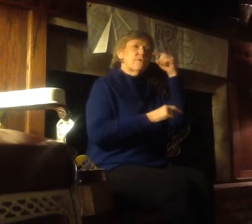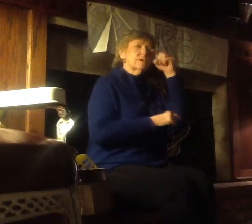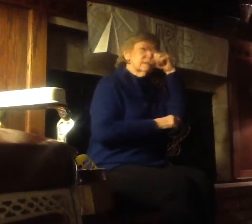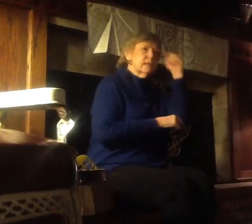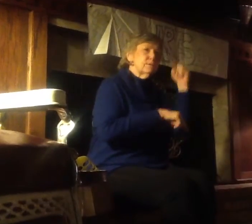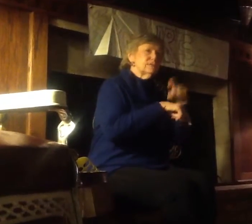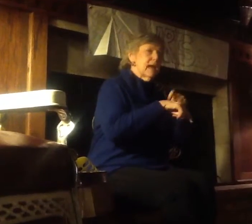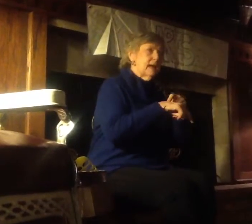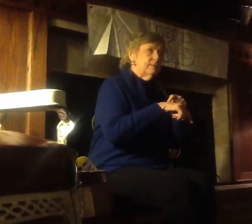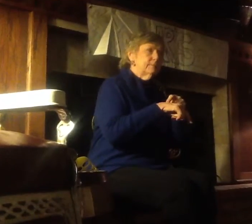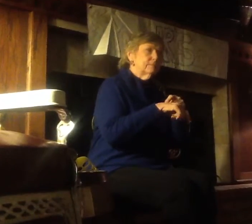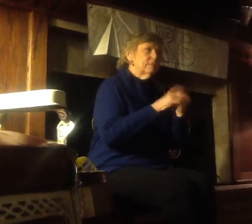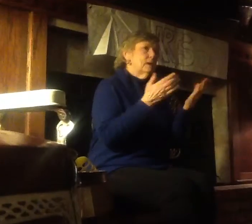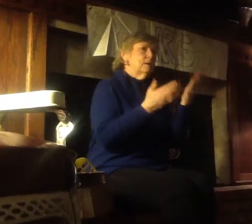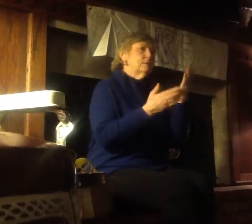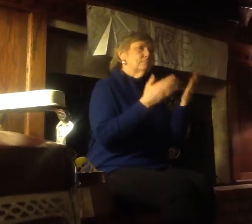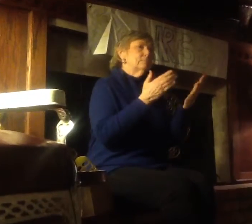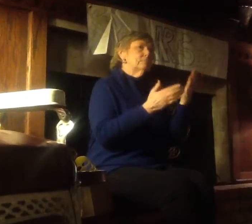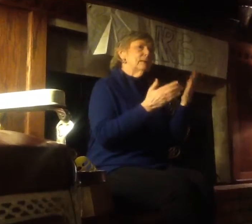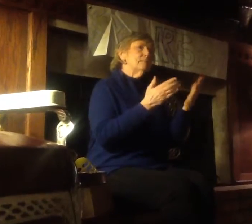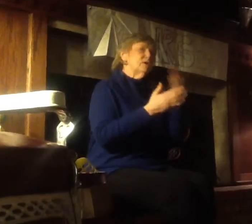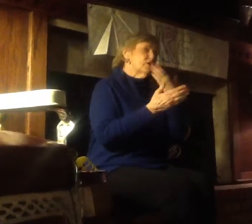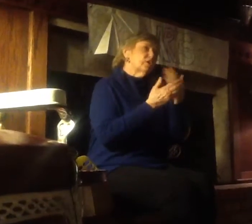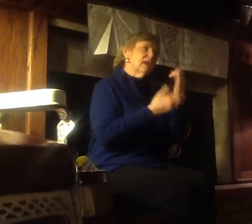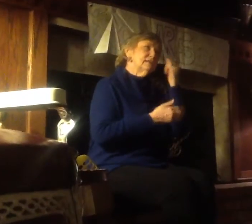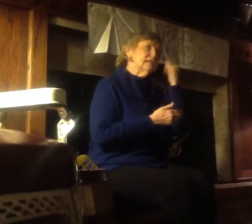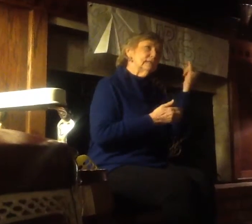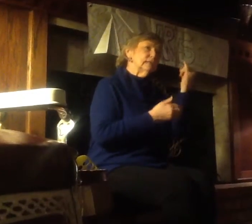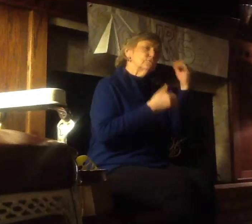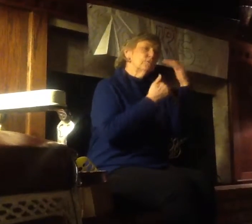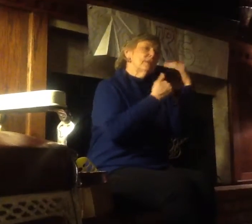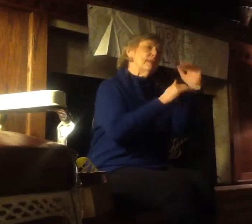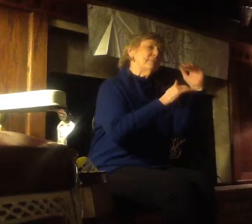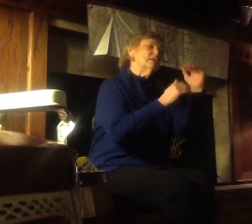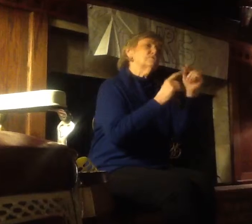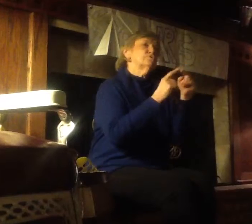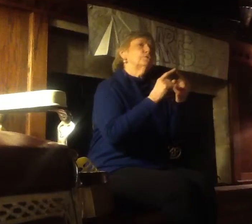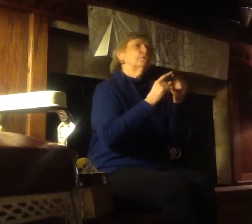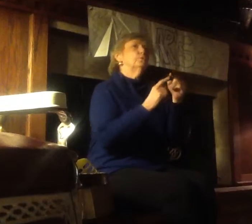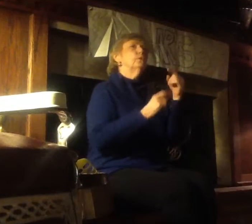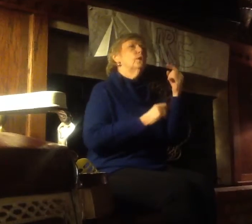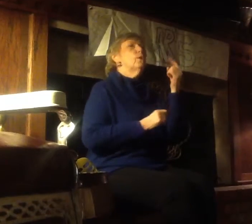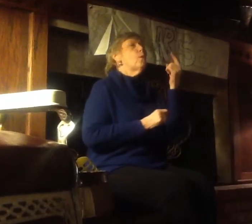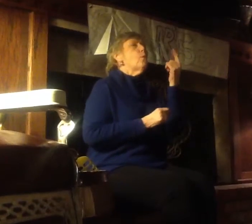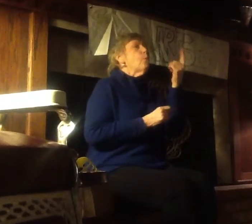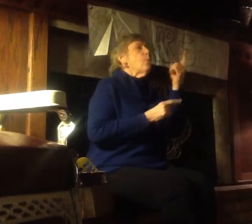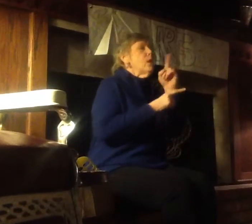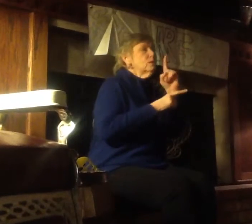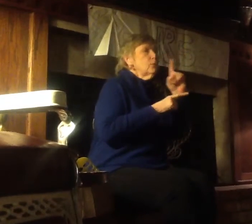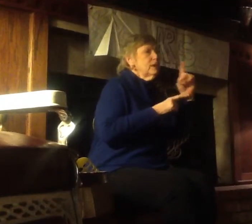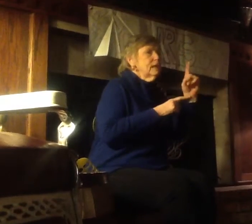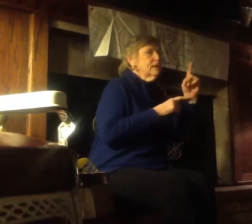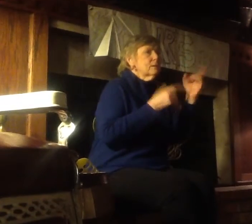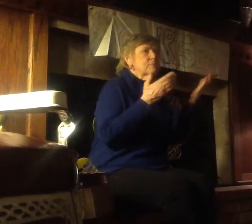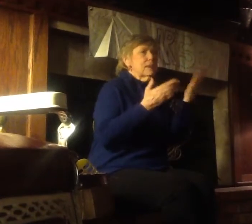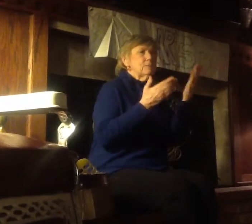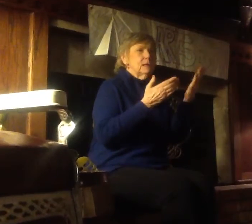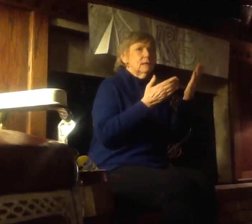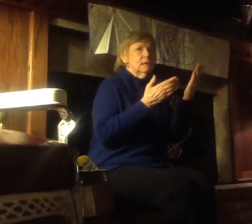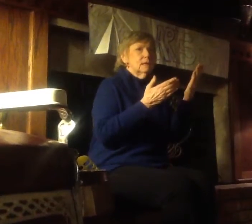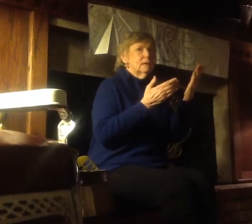But for summertime, maybe good idea to limit to 1